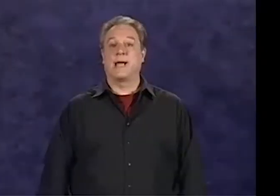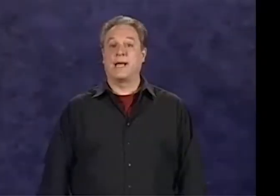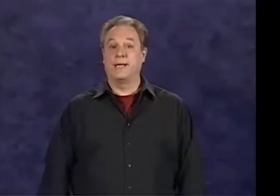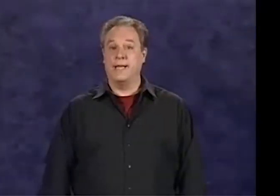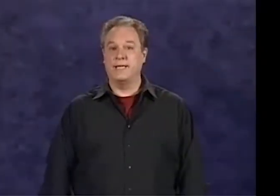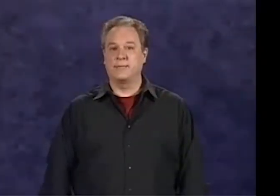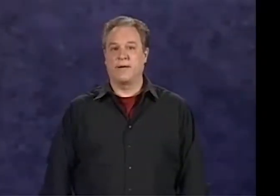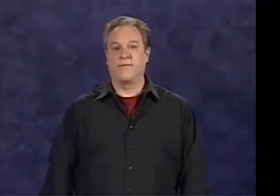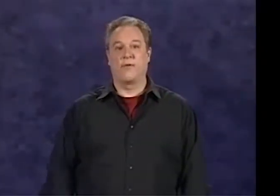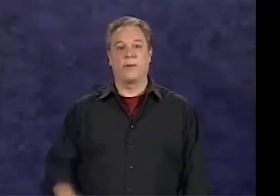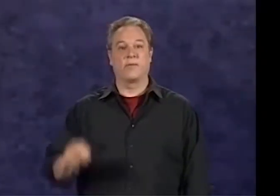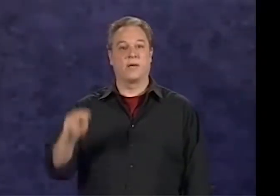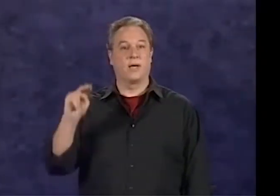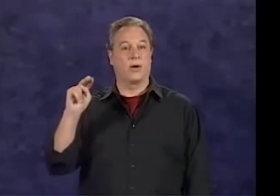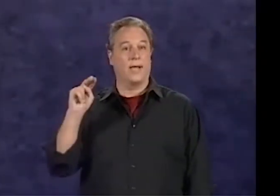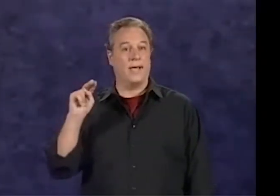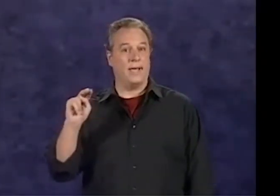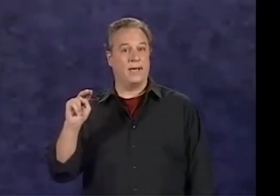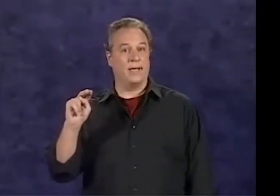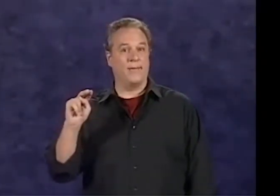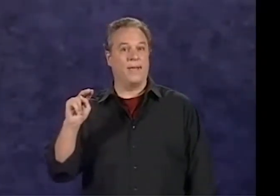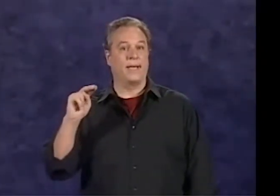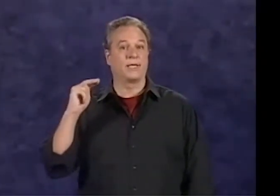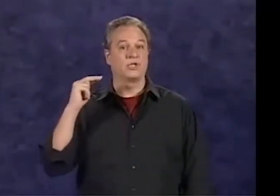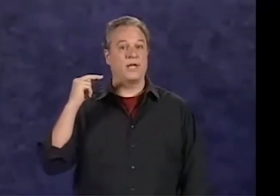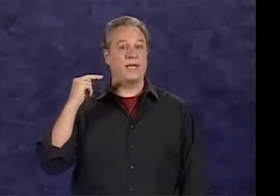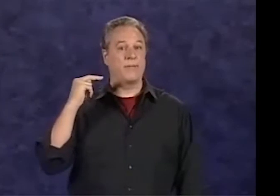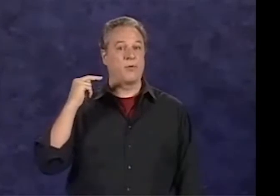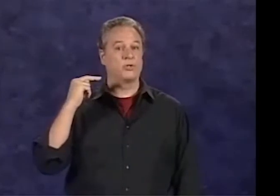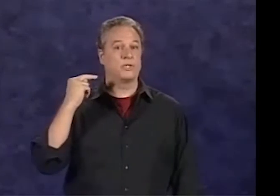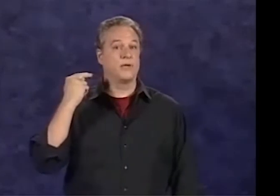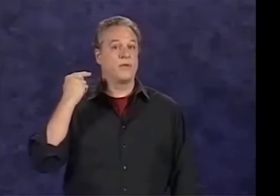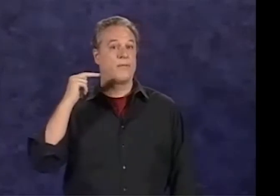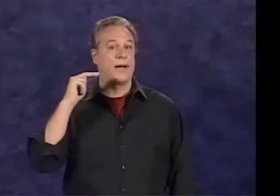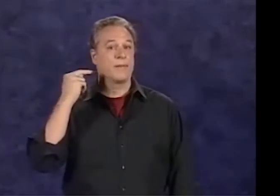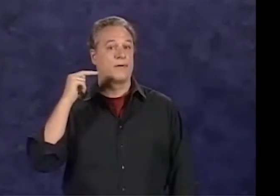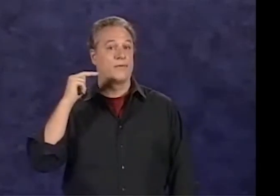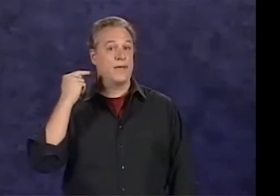Sign niece by forming the letter N and making a shaking motion near the bottom of the head.